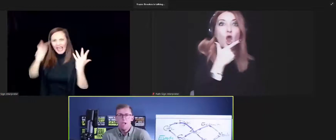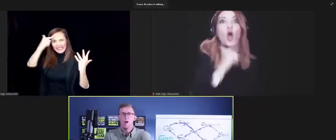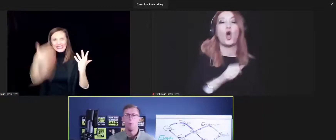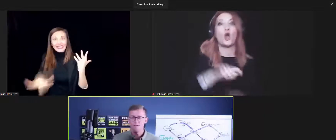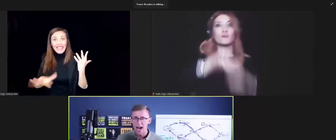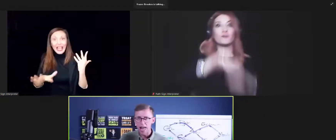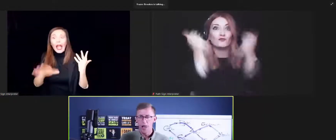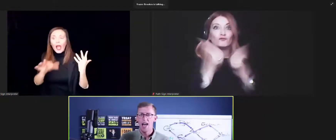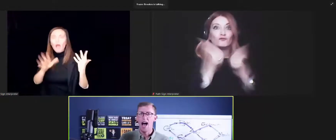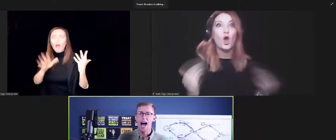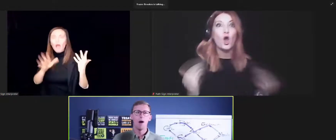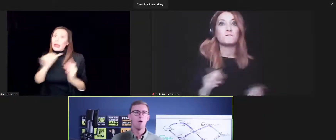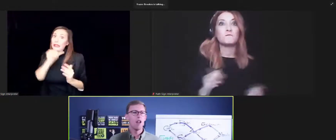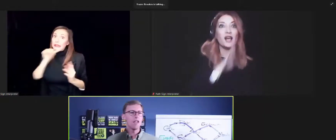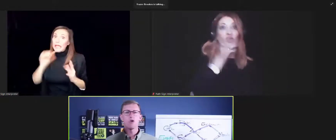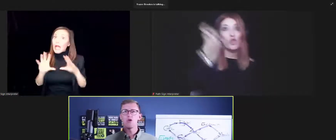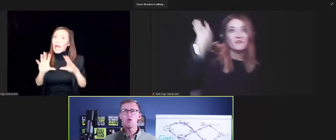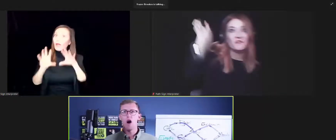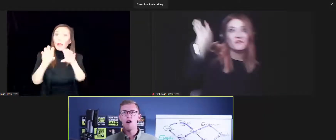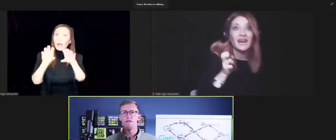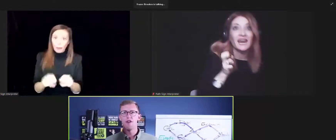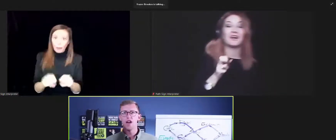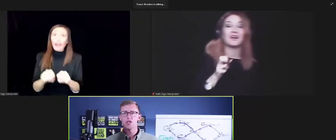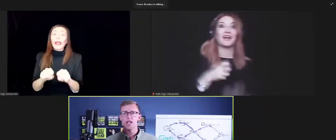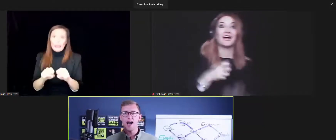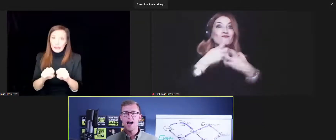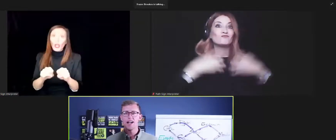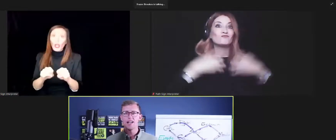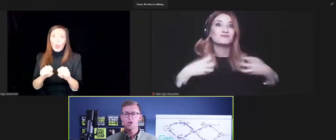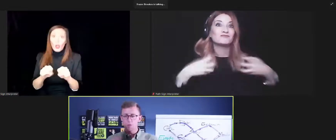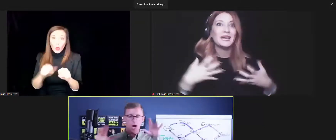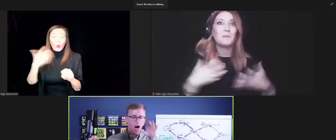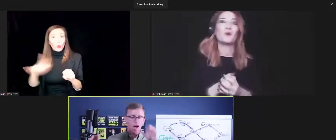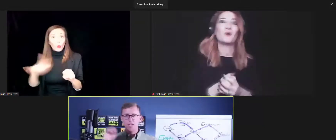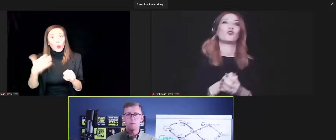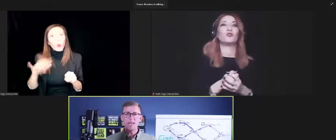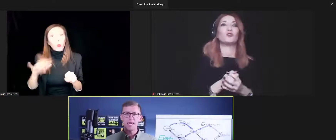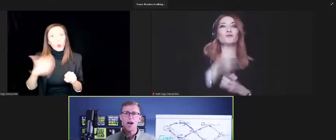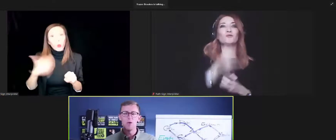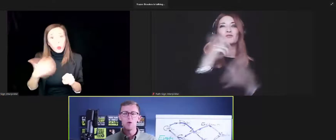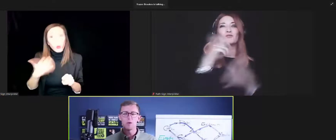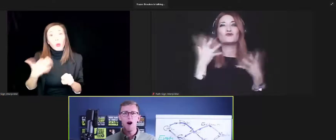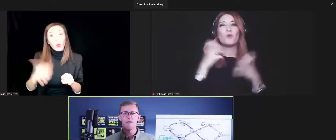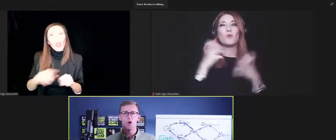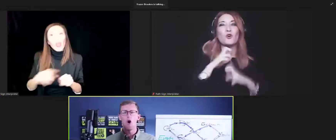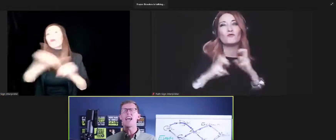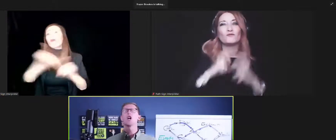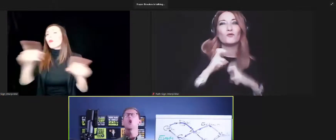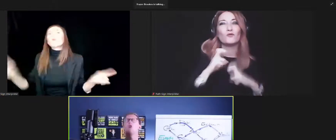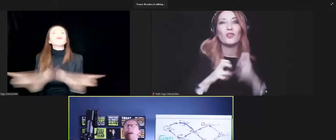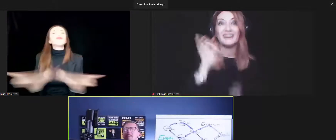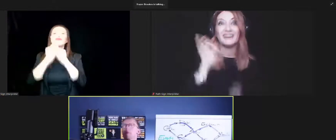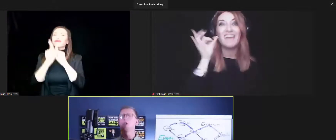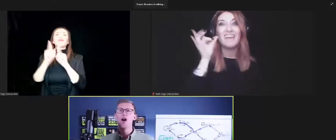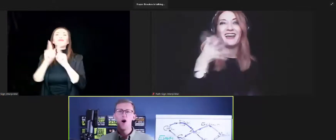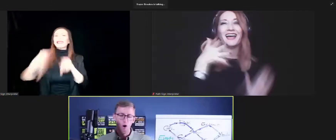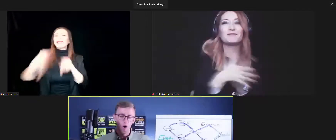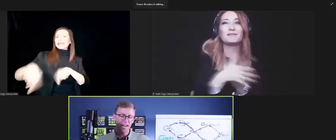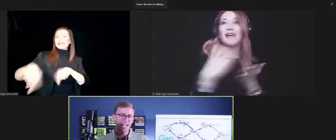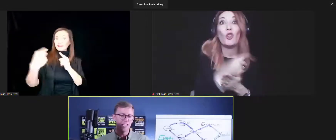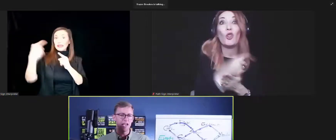So with that, I want to introduce our first superstar speaker who's a part of your